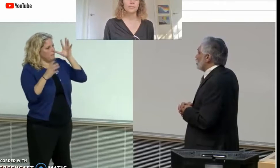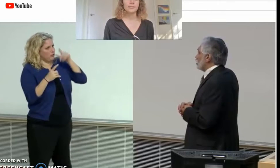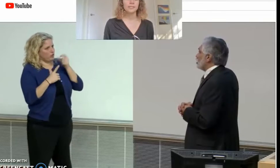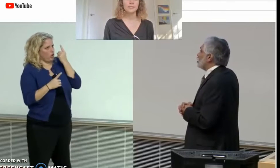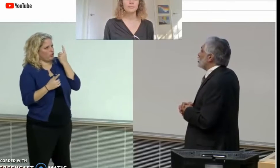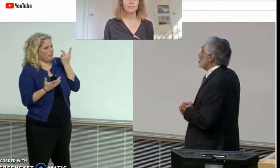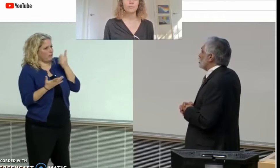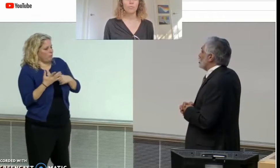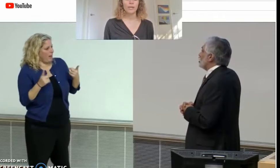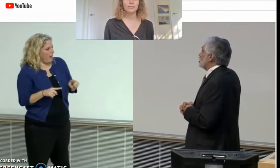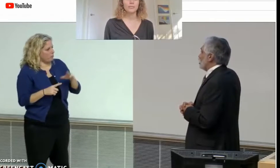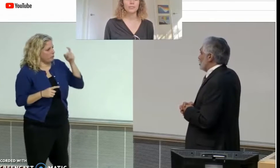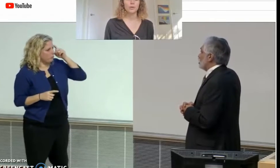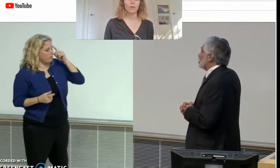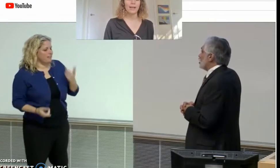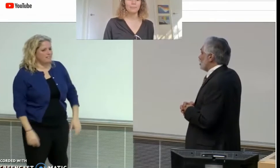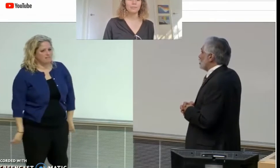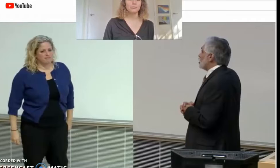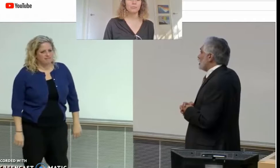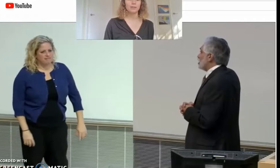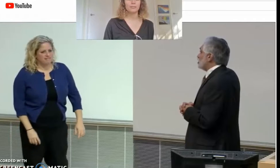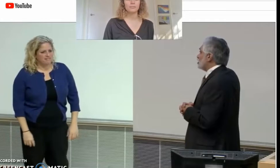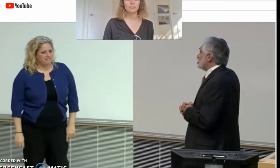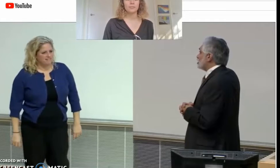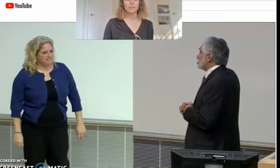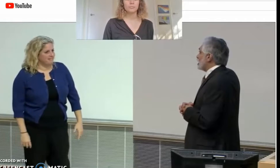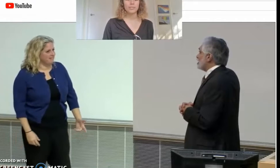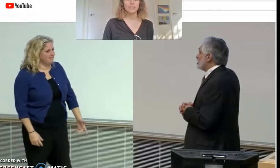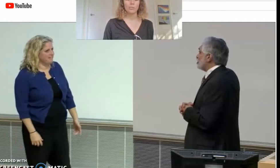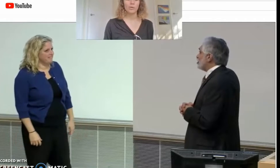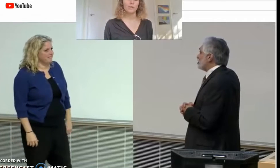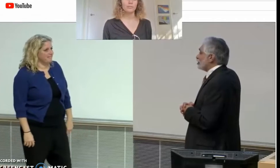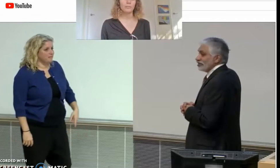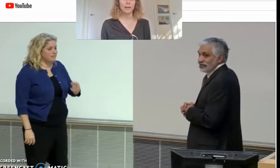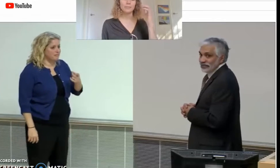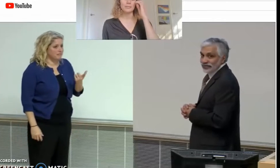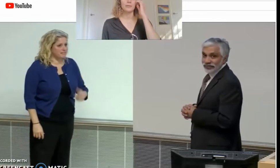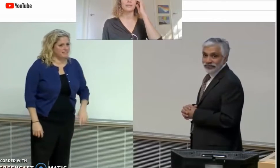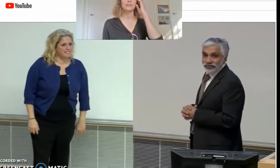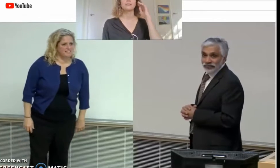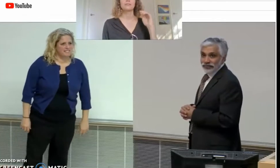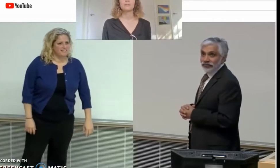It's a good way to show what happens when you miss that window and what happens to the mind.